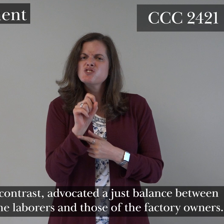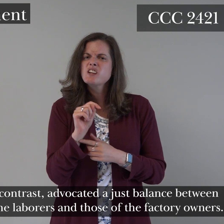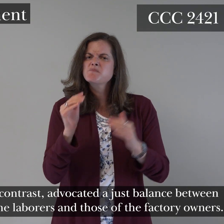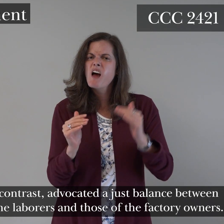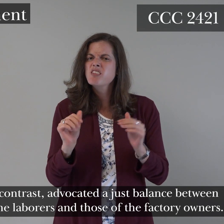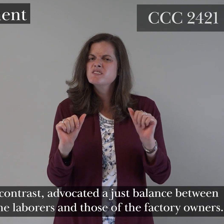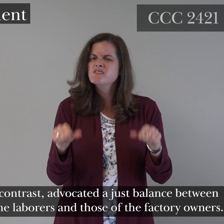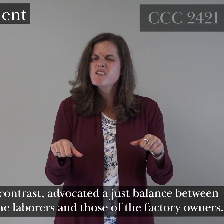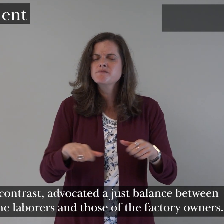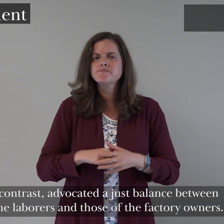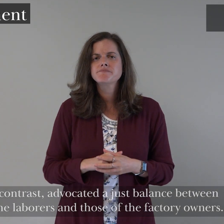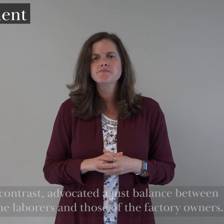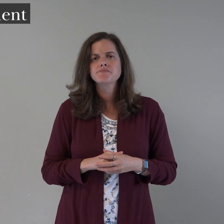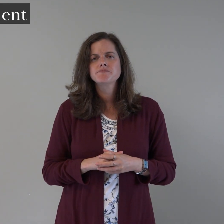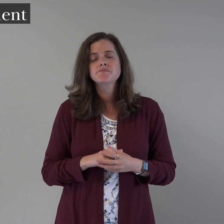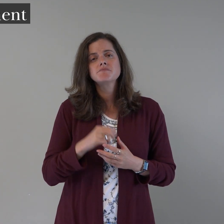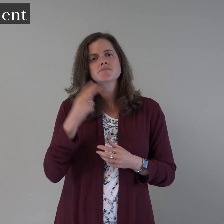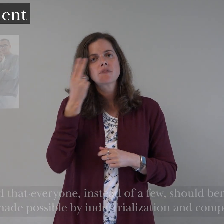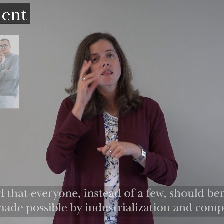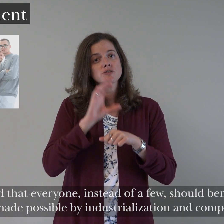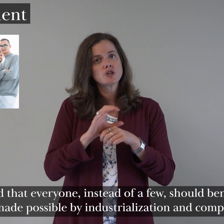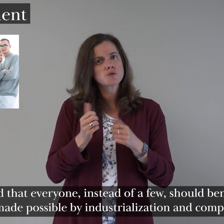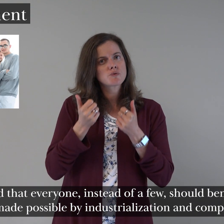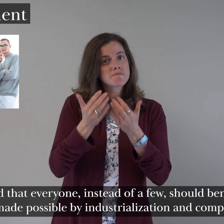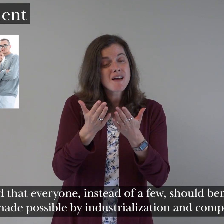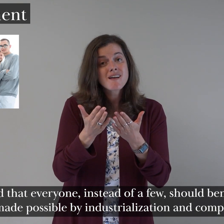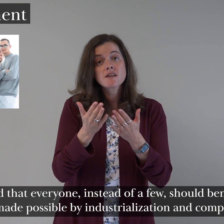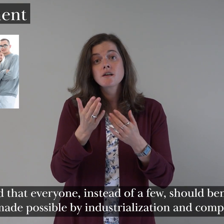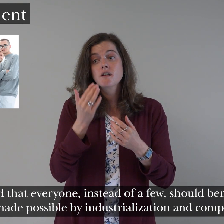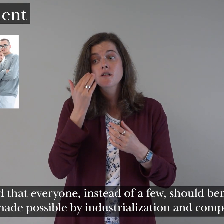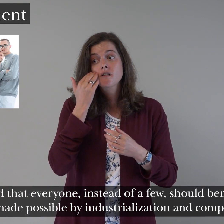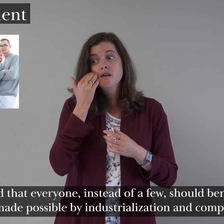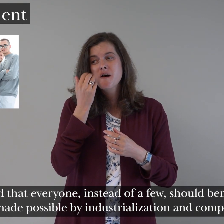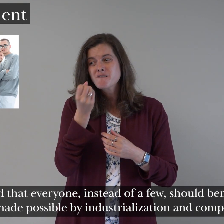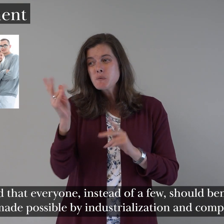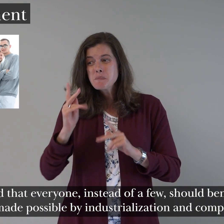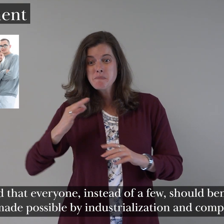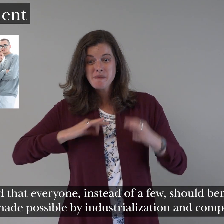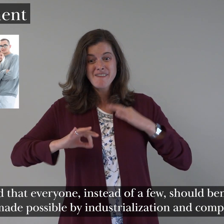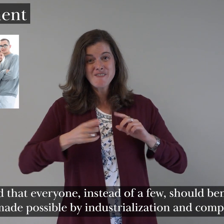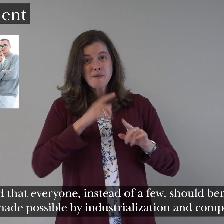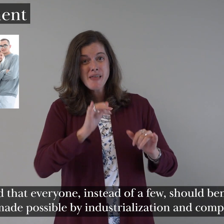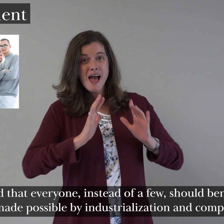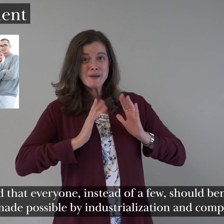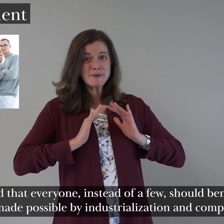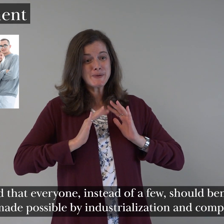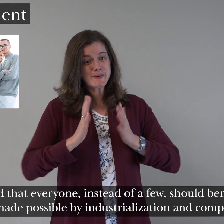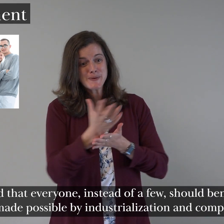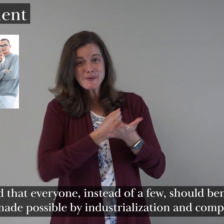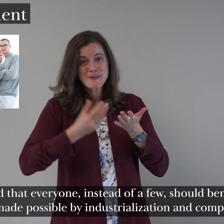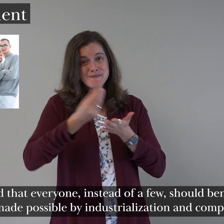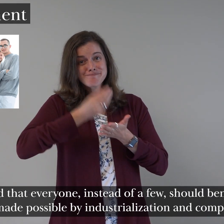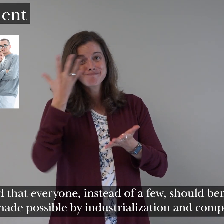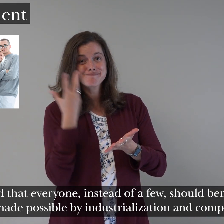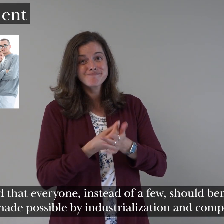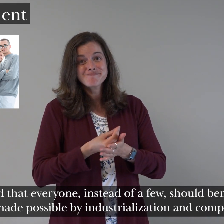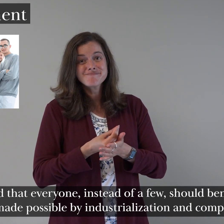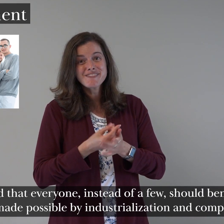factory owners The Church recommended that everyone instead of a few should benefit from the prosperity